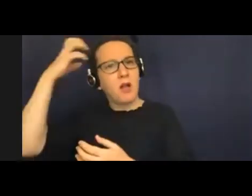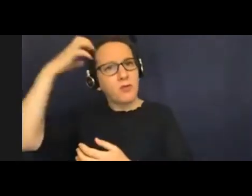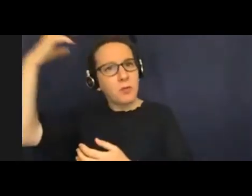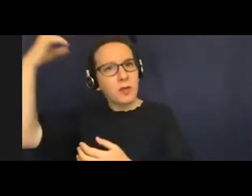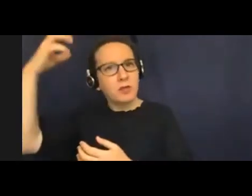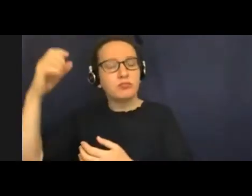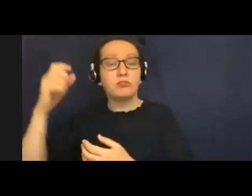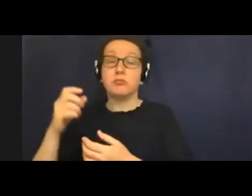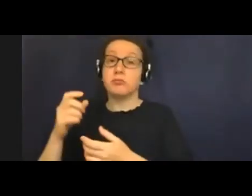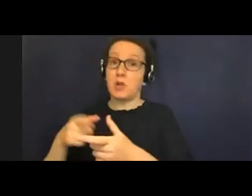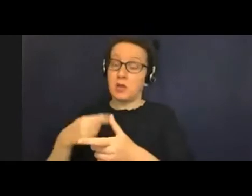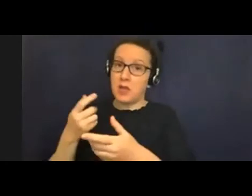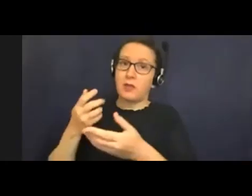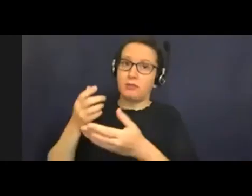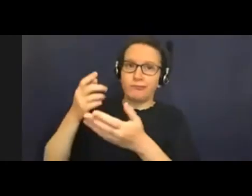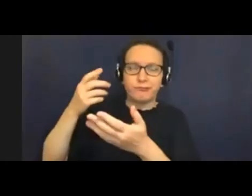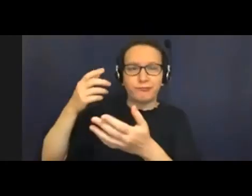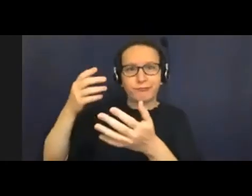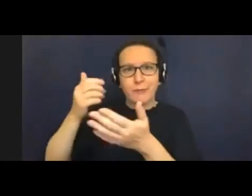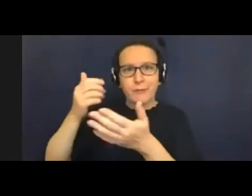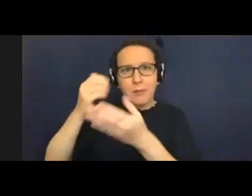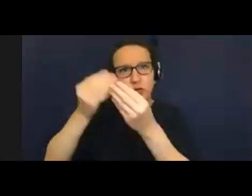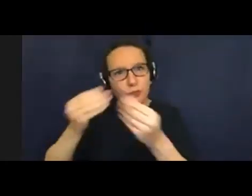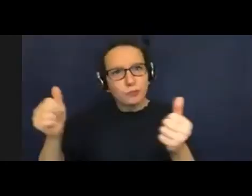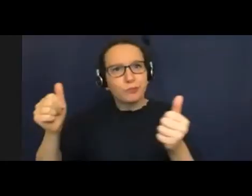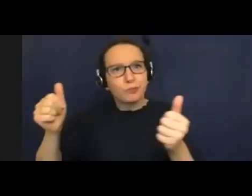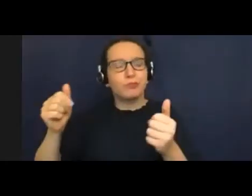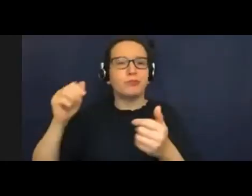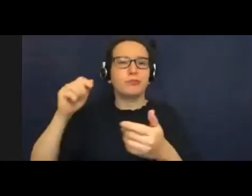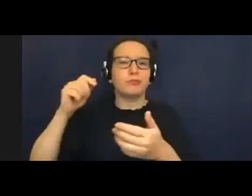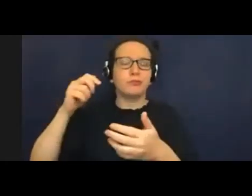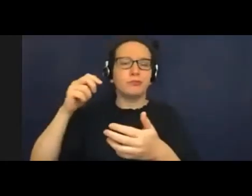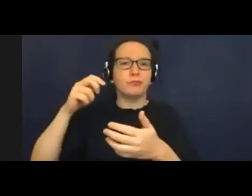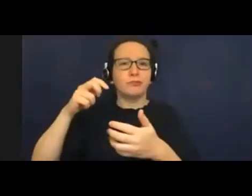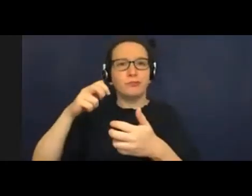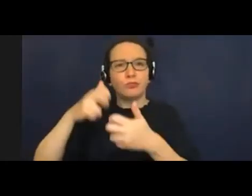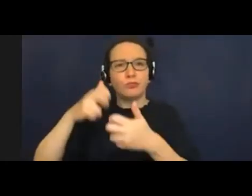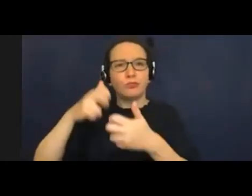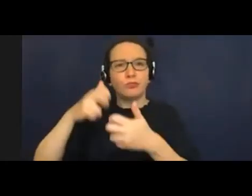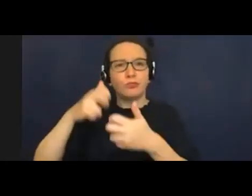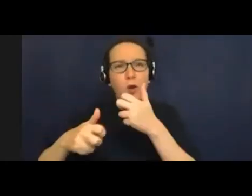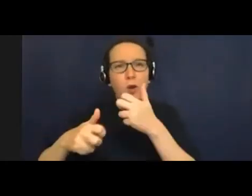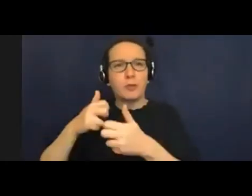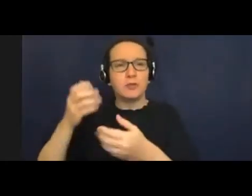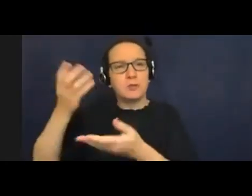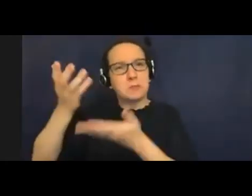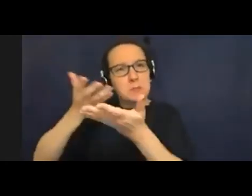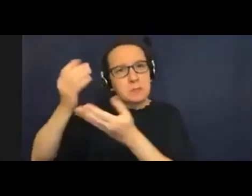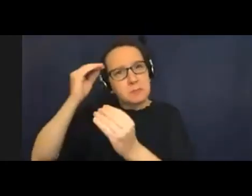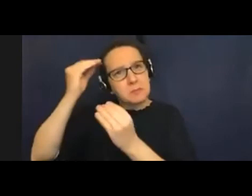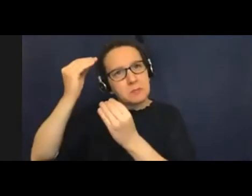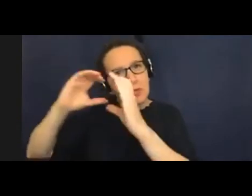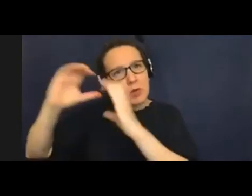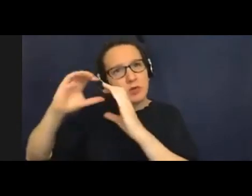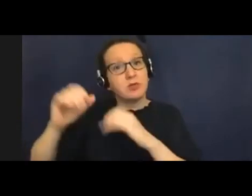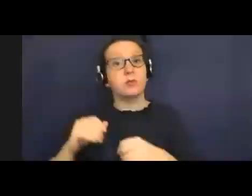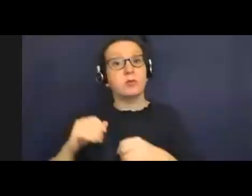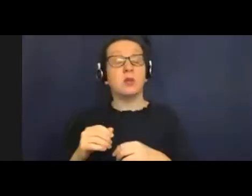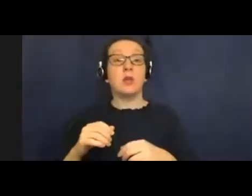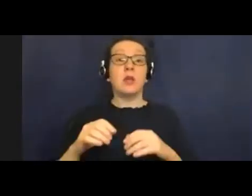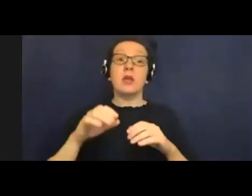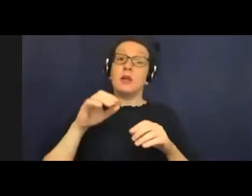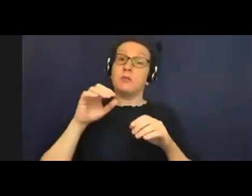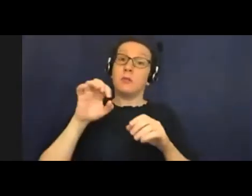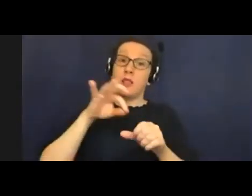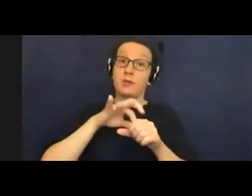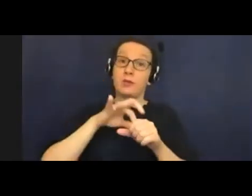the newly adopted electoral code of Ukraine still envisages provisions preventing people